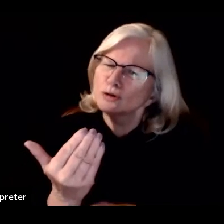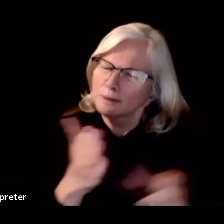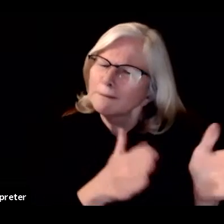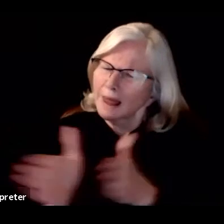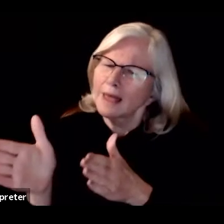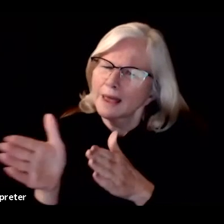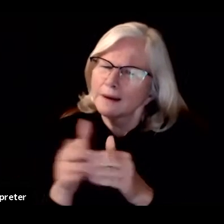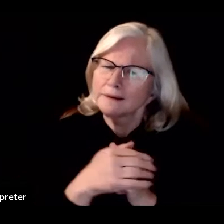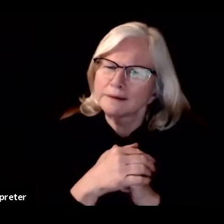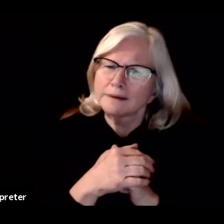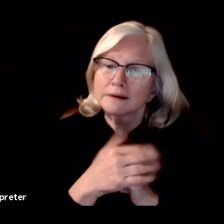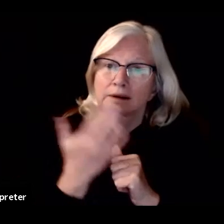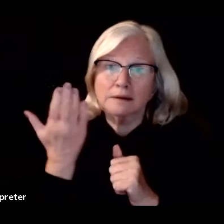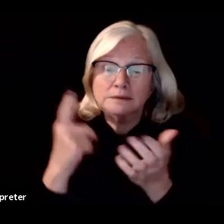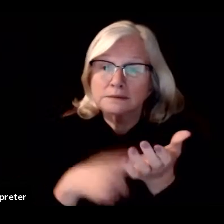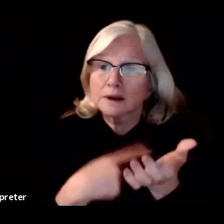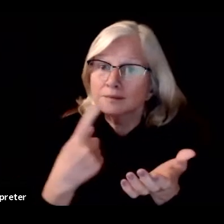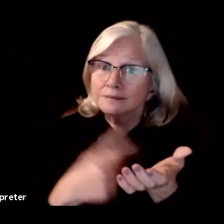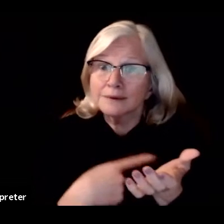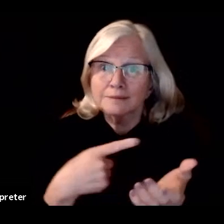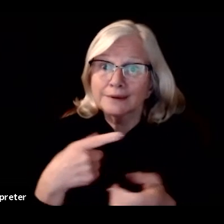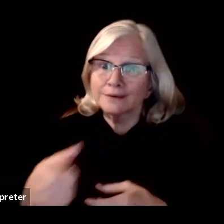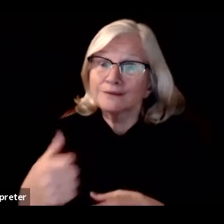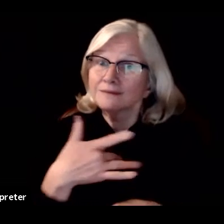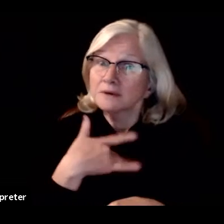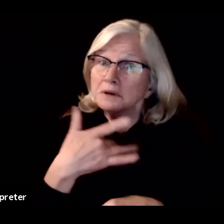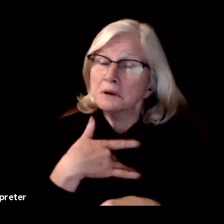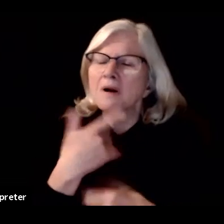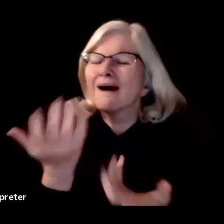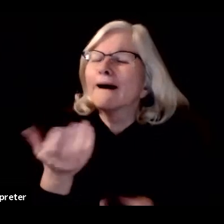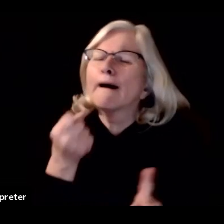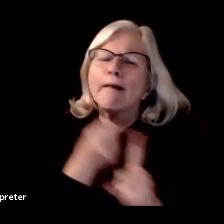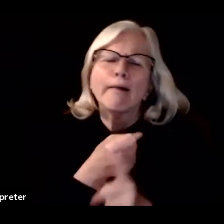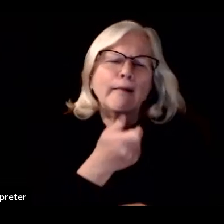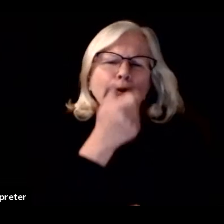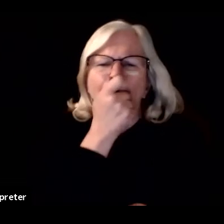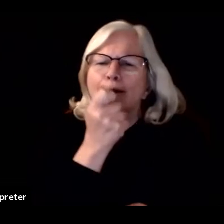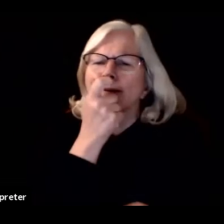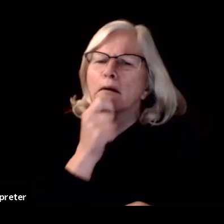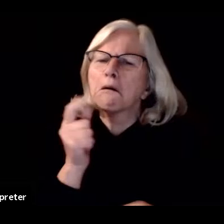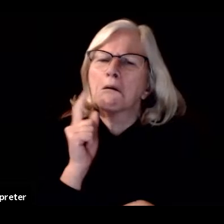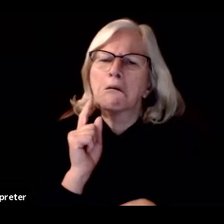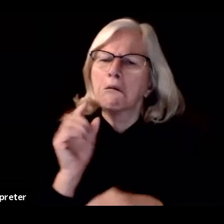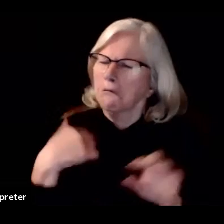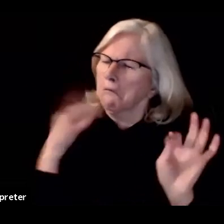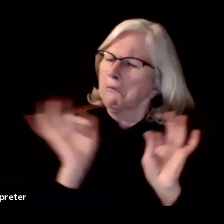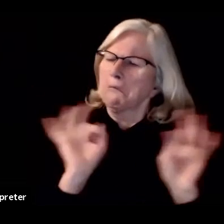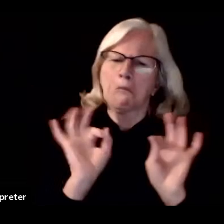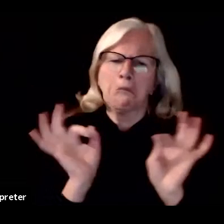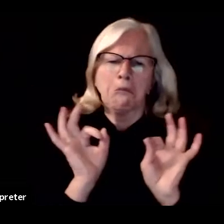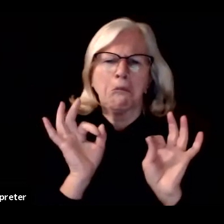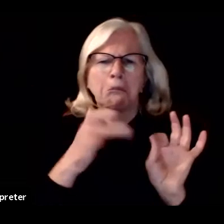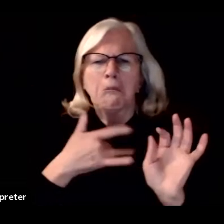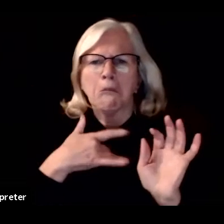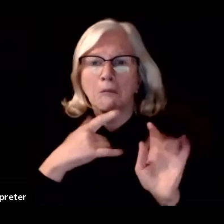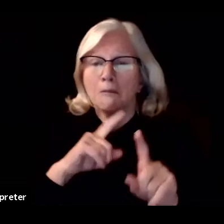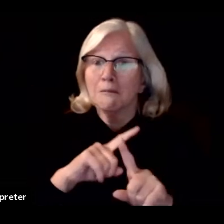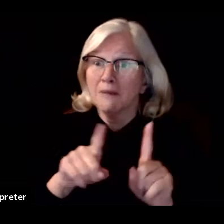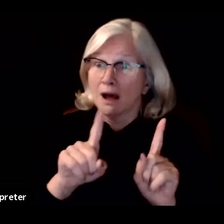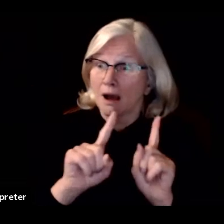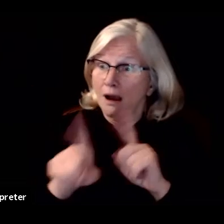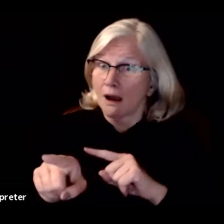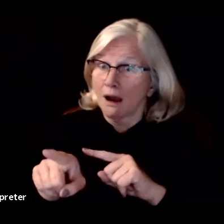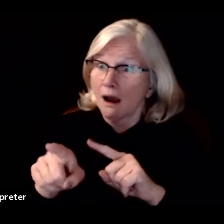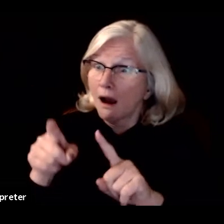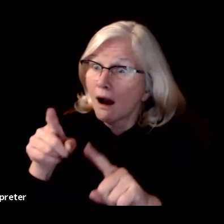part of what is fueling this expansion of cases around our state. 6 months ago, we know the